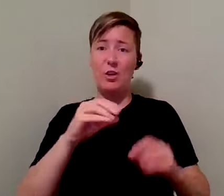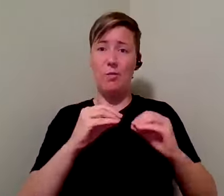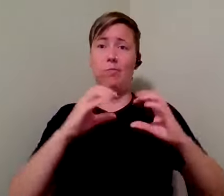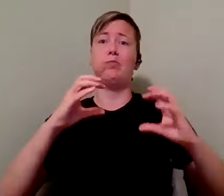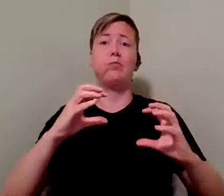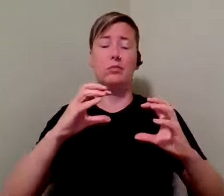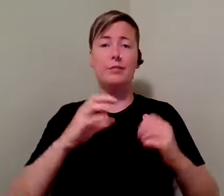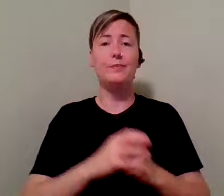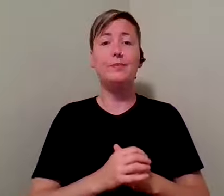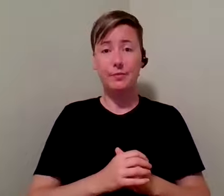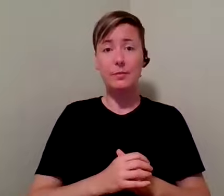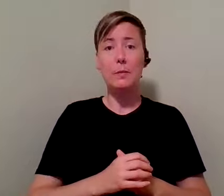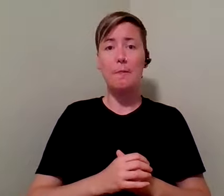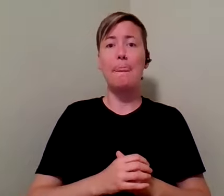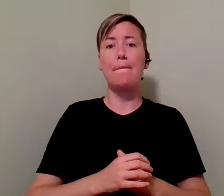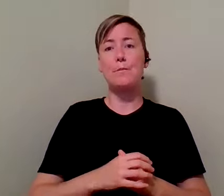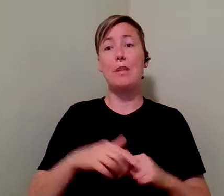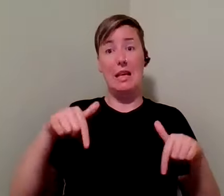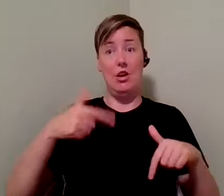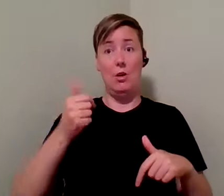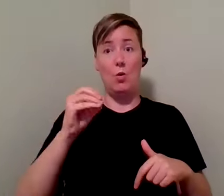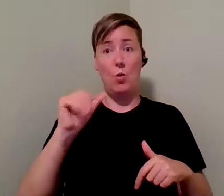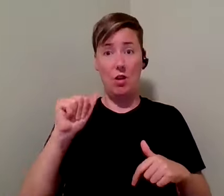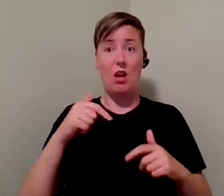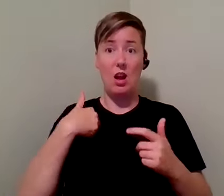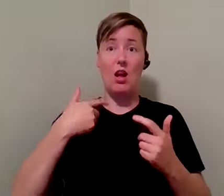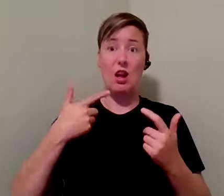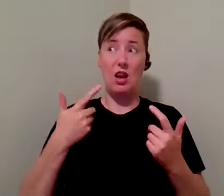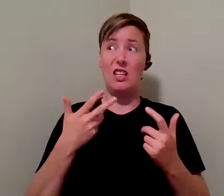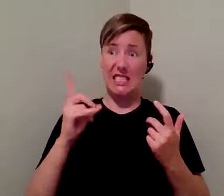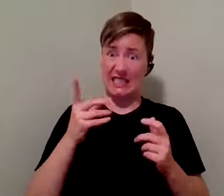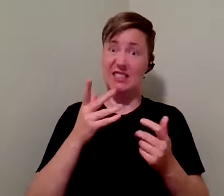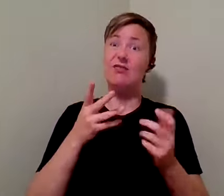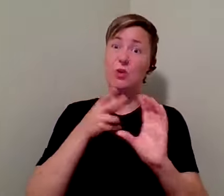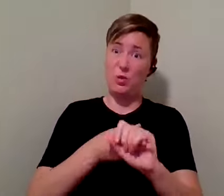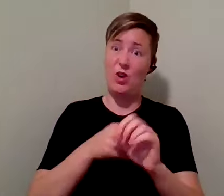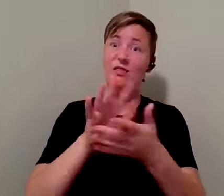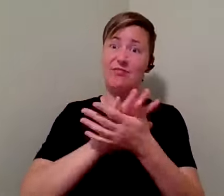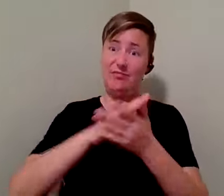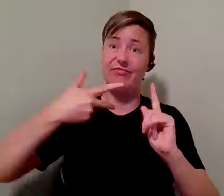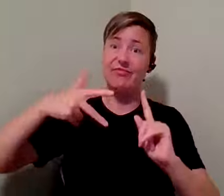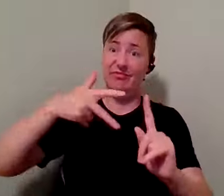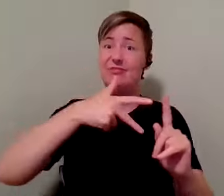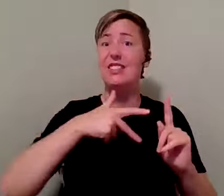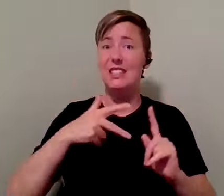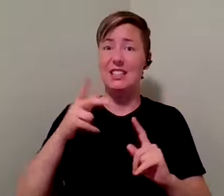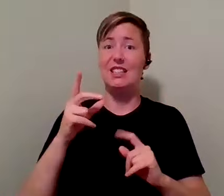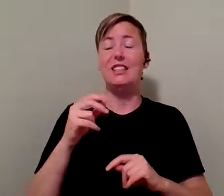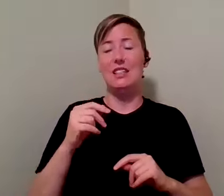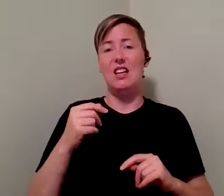TV serial here in Goa, actually, December 1989. And I had been abusing alcohol and other substances from about